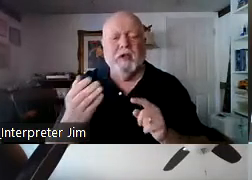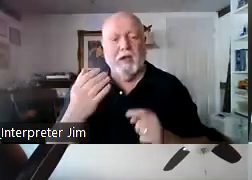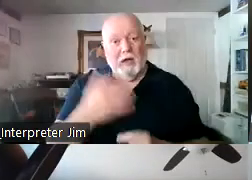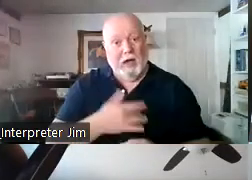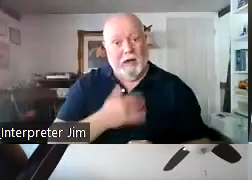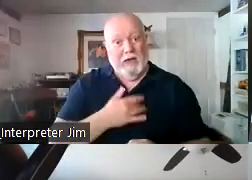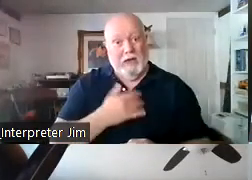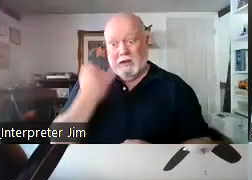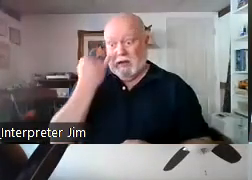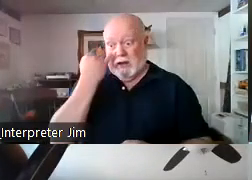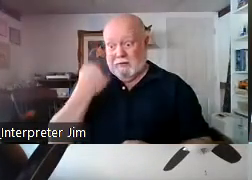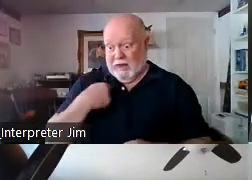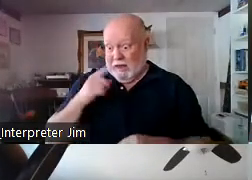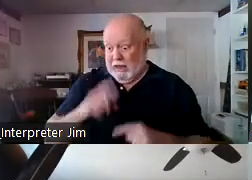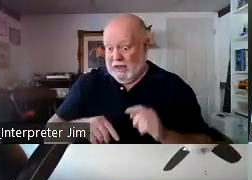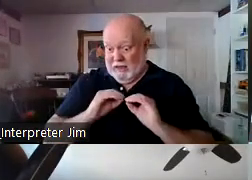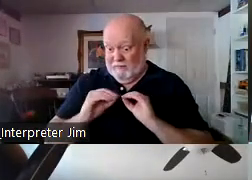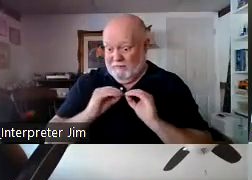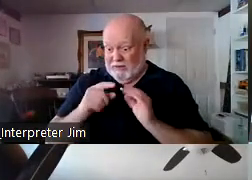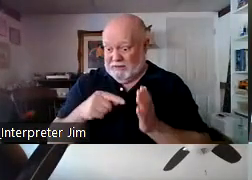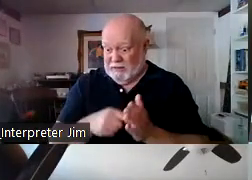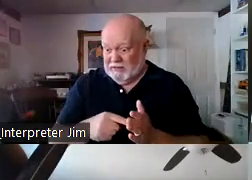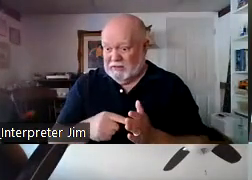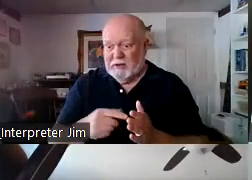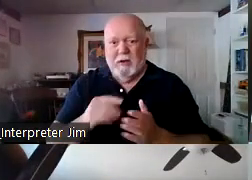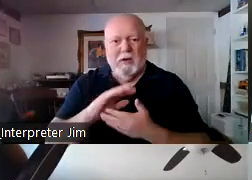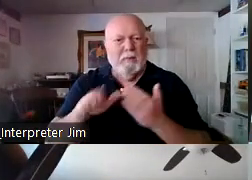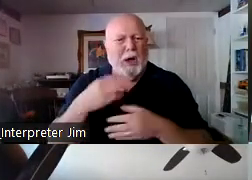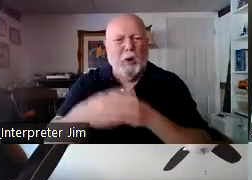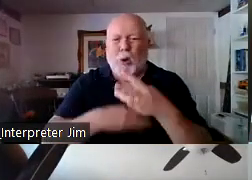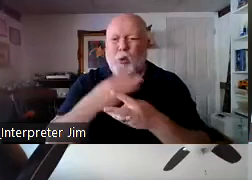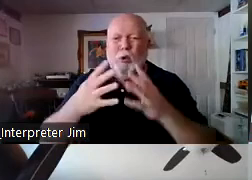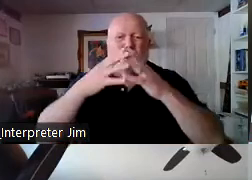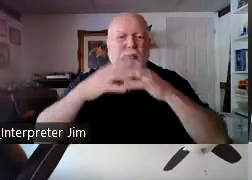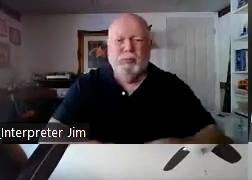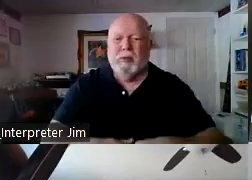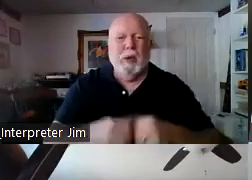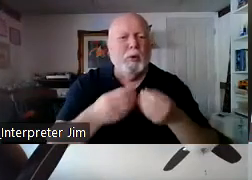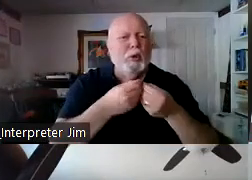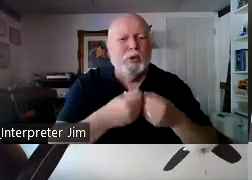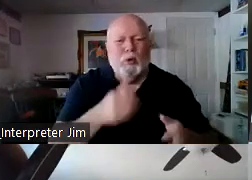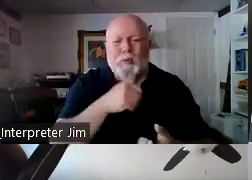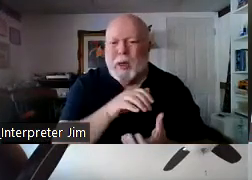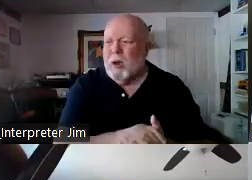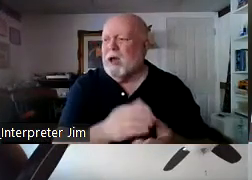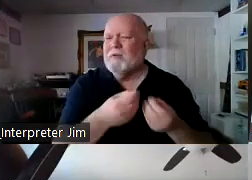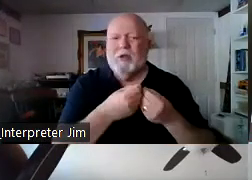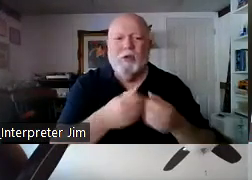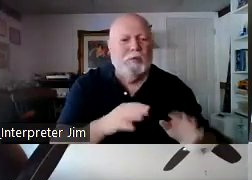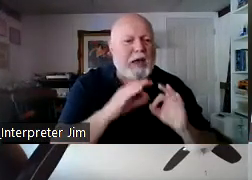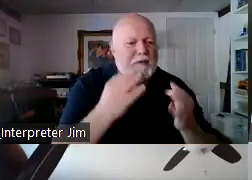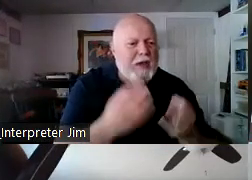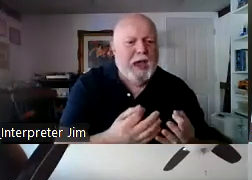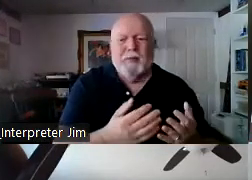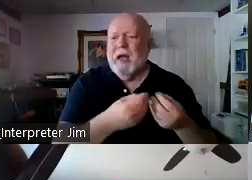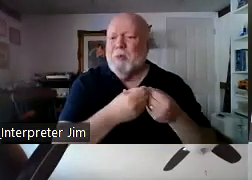world was going to come crashing down. I was going to lose Kelly. I was going to lose our kids. I was going to lose our life and family. I need to fix this. At least that's what I thought at first. And